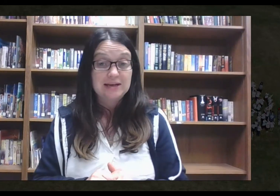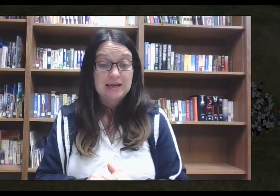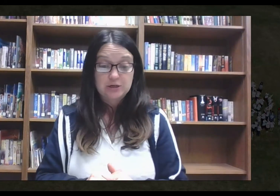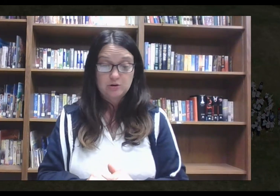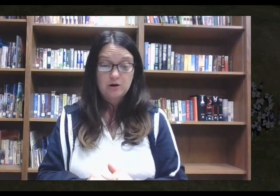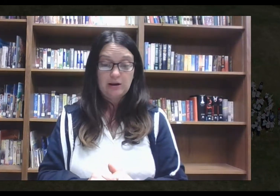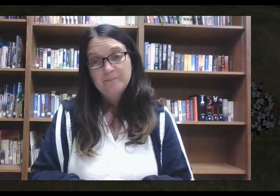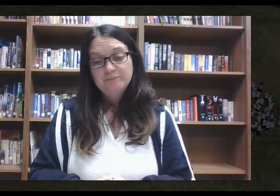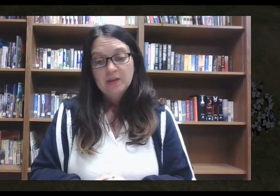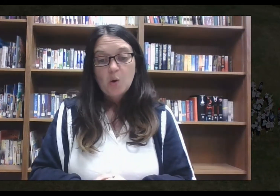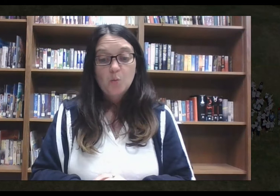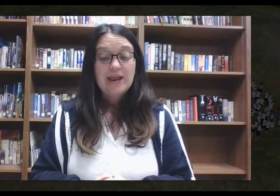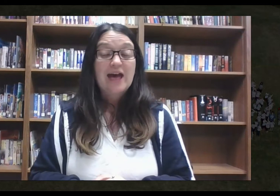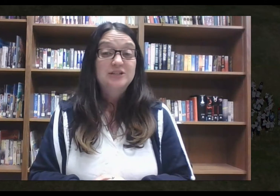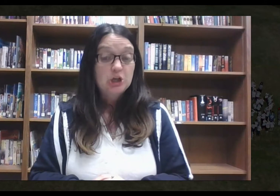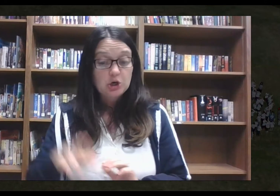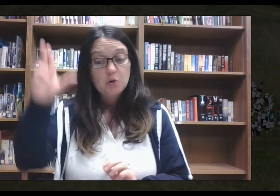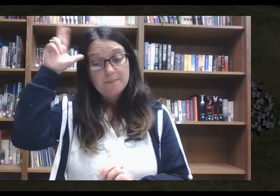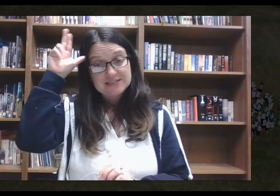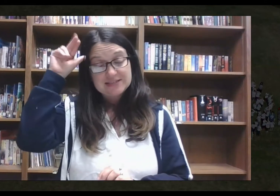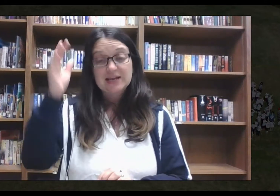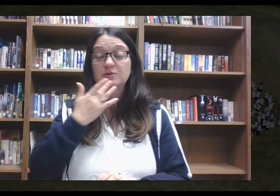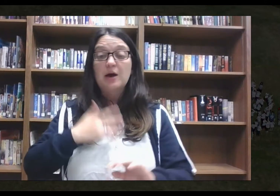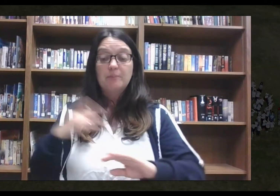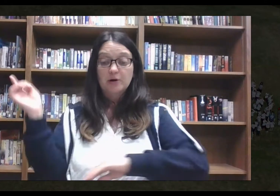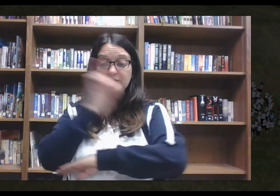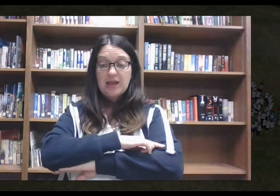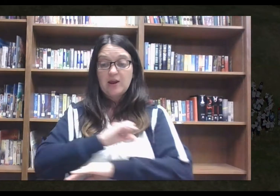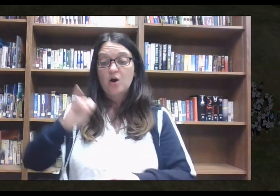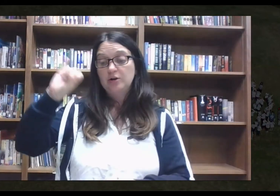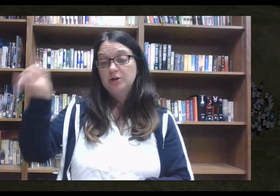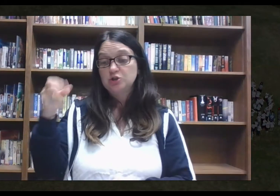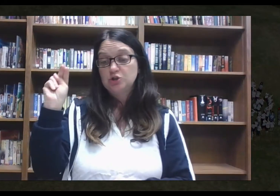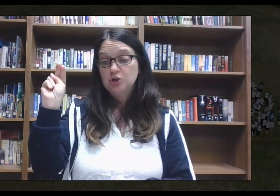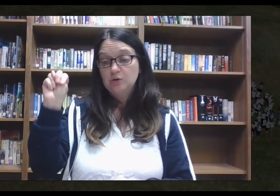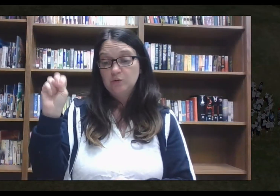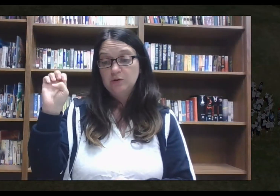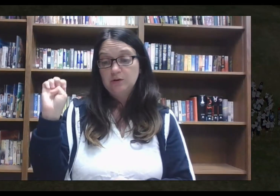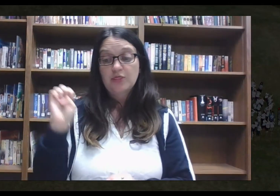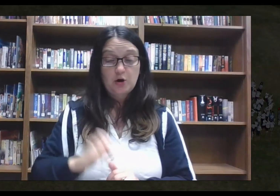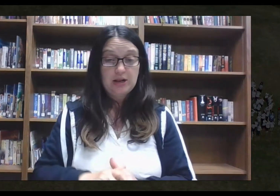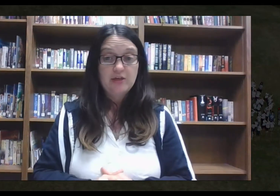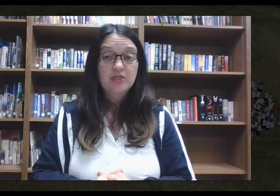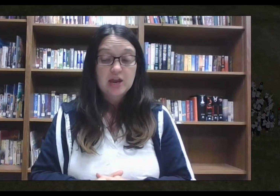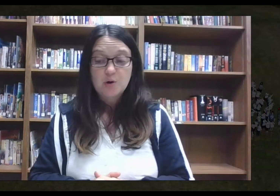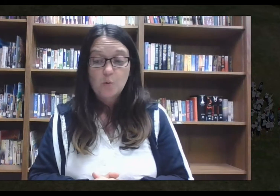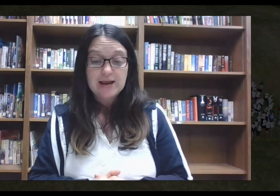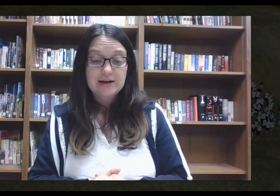in kindergarten. We have two Mustangs with a birthday on June 30th, Emma Wyatt